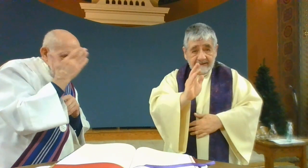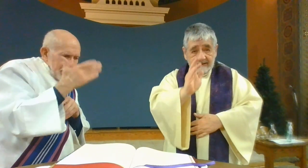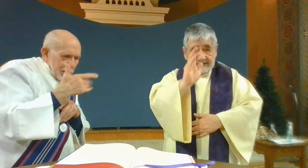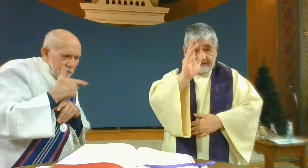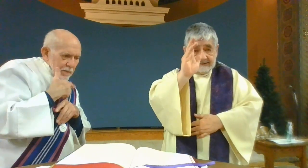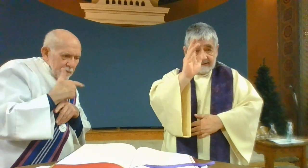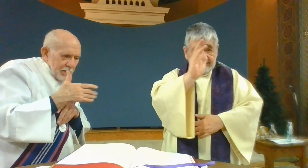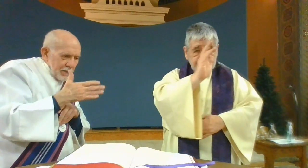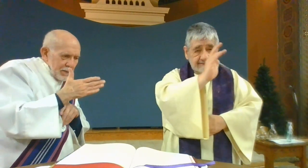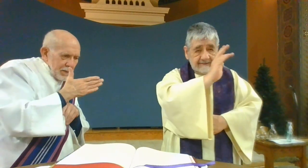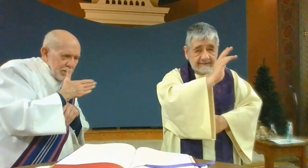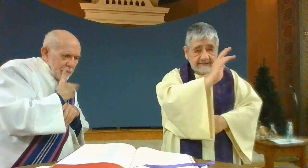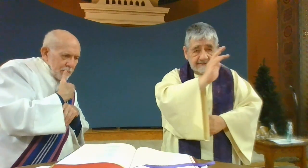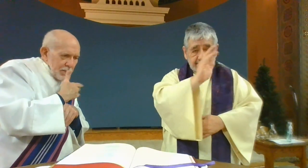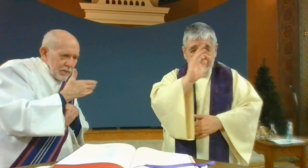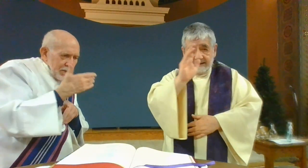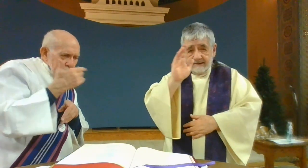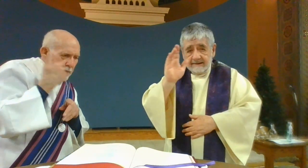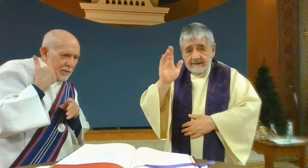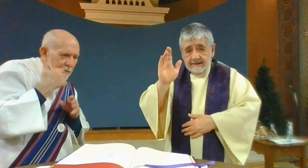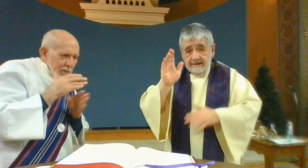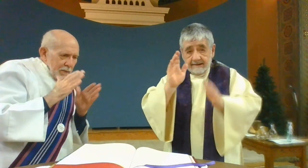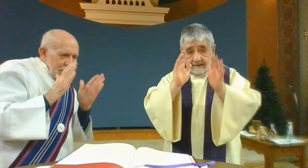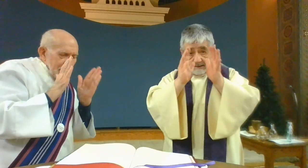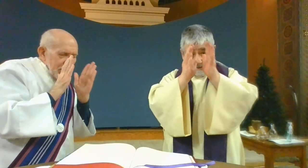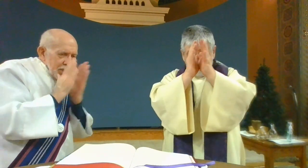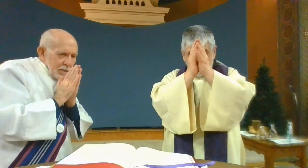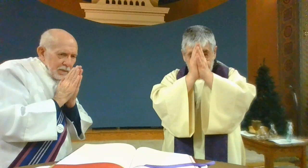the Son and the Holy Spirit Amen